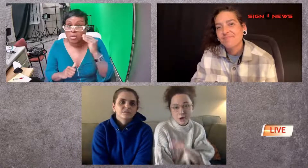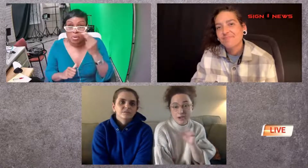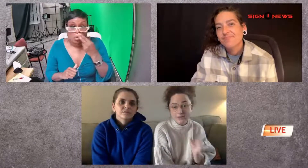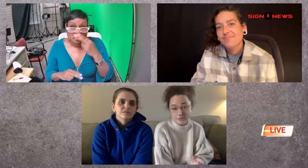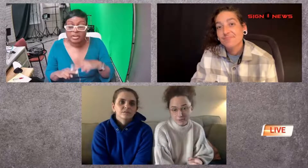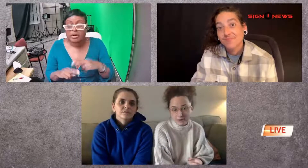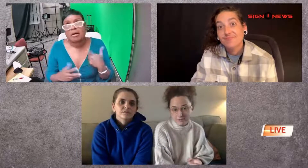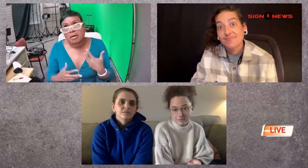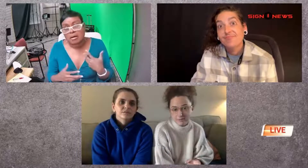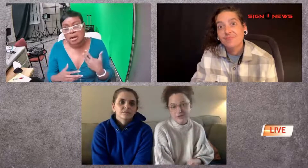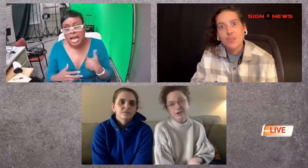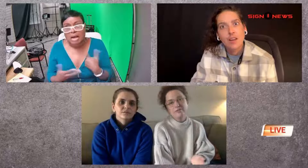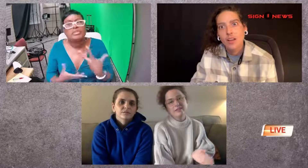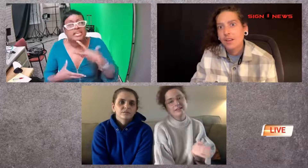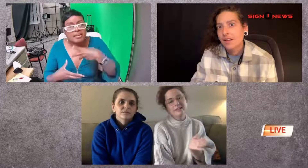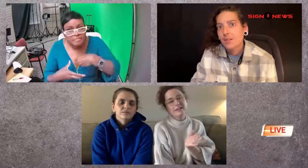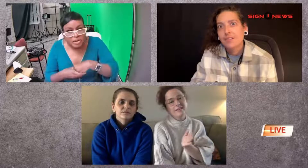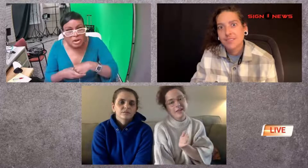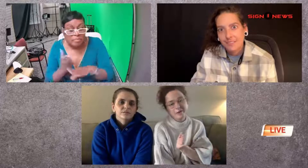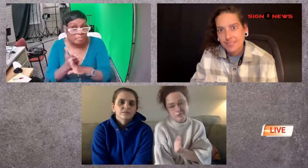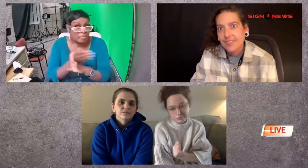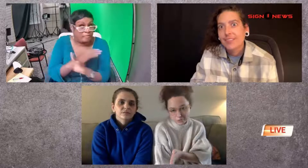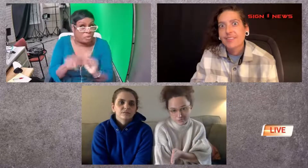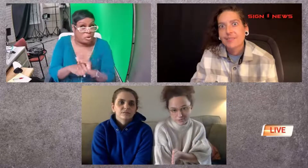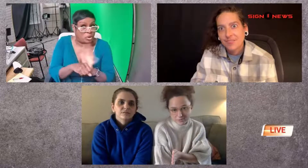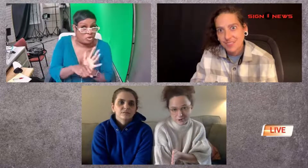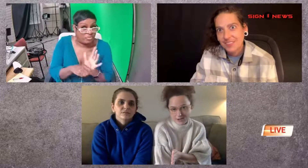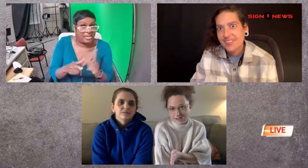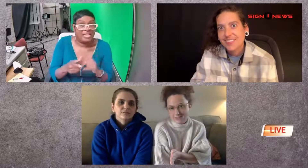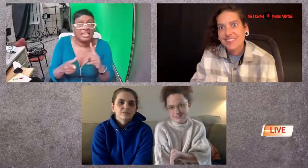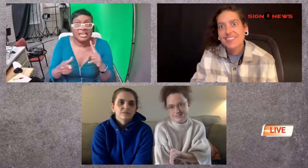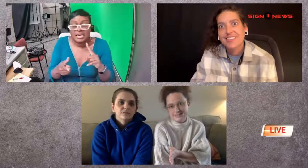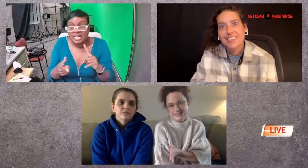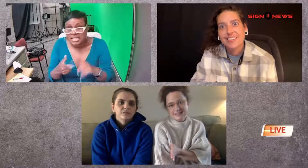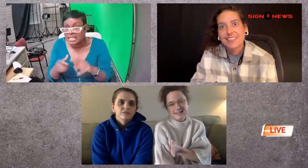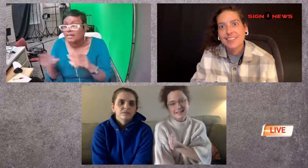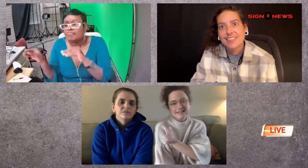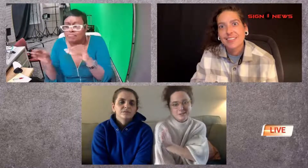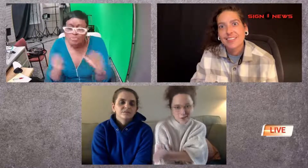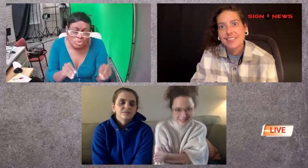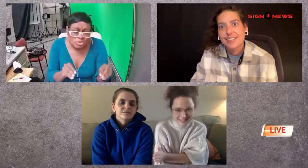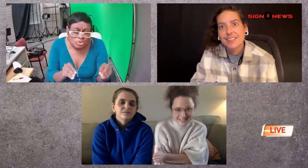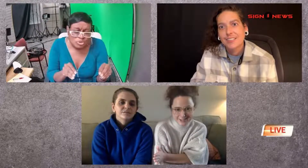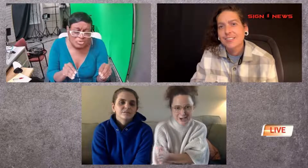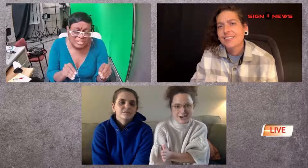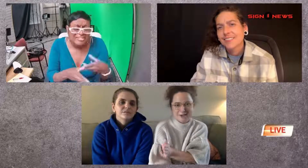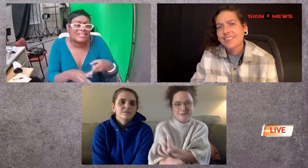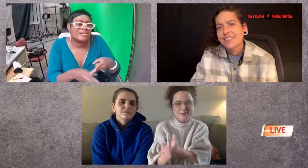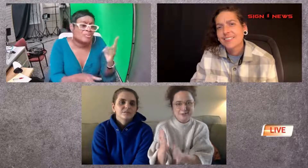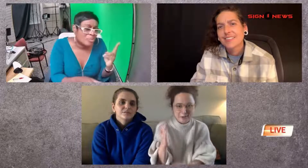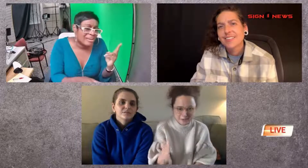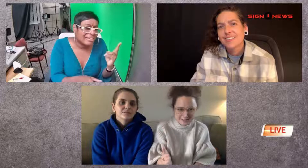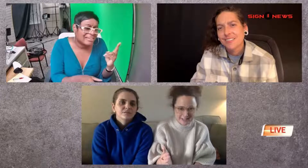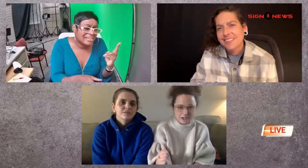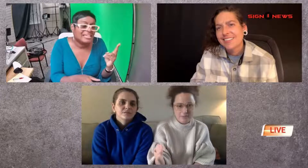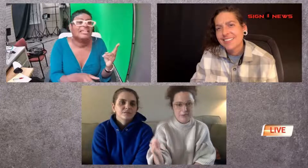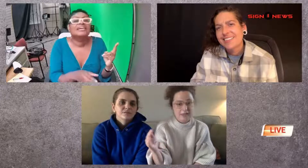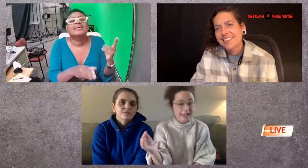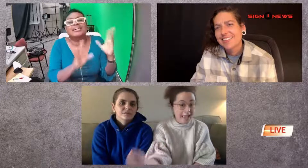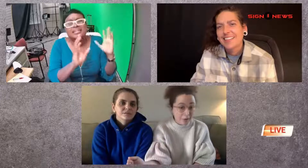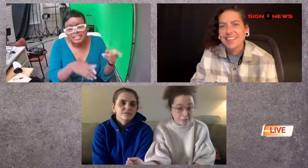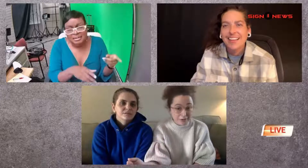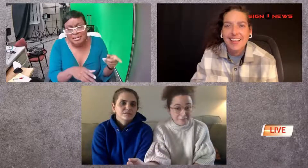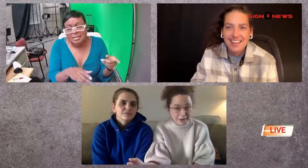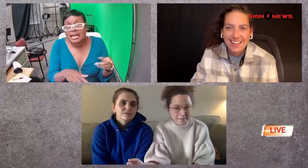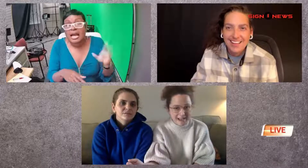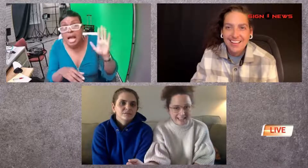was going to be a part of pre-COVID and then moved somewhere else and then quit that job. And so when I quit that job, they were like,